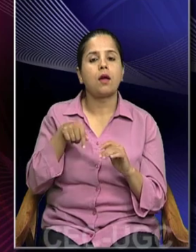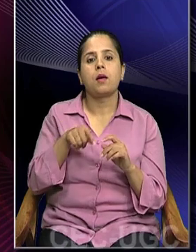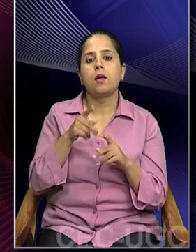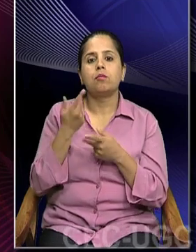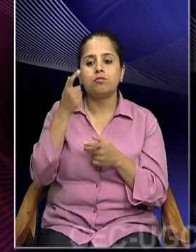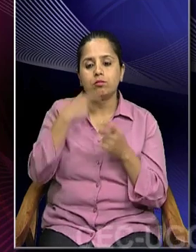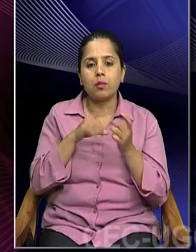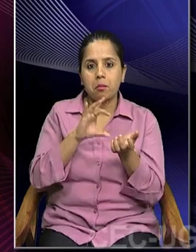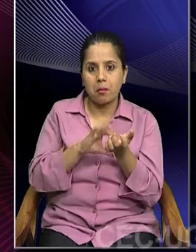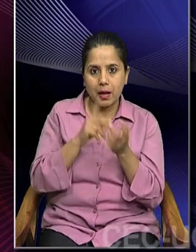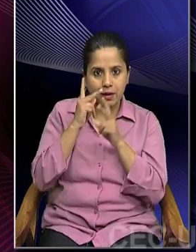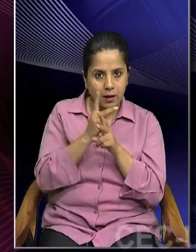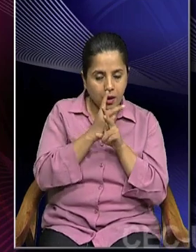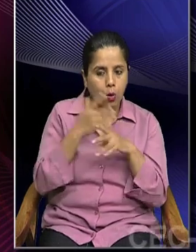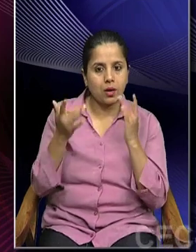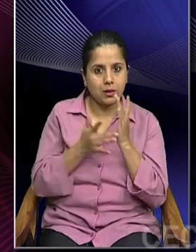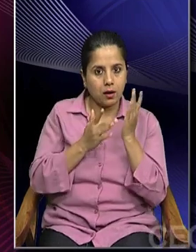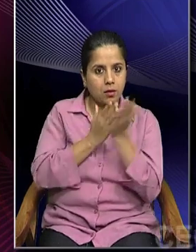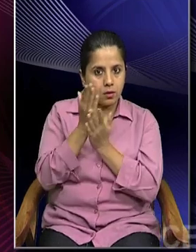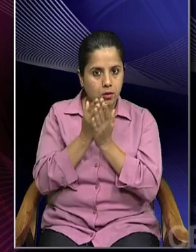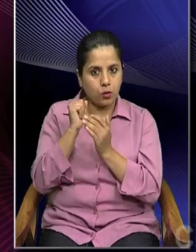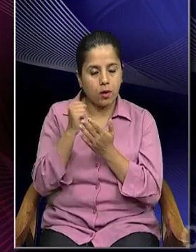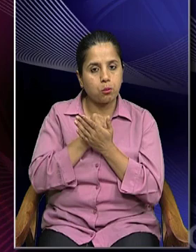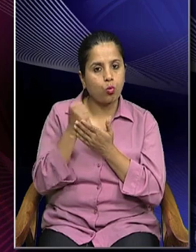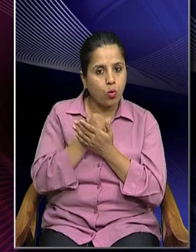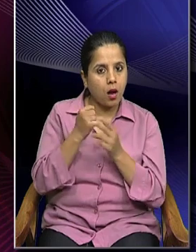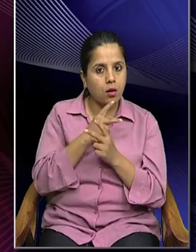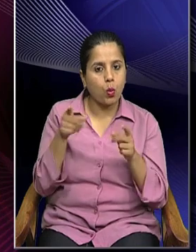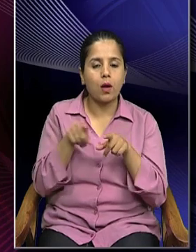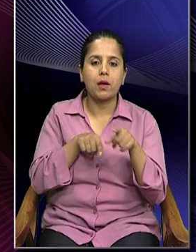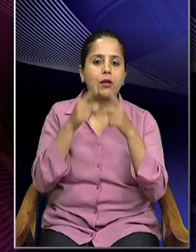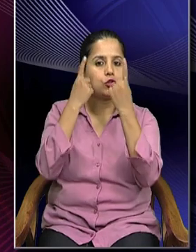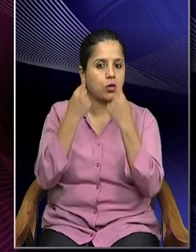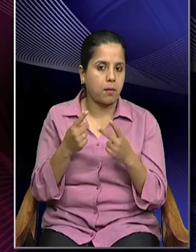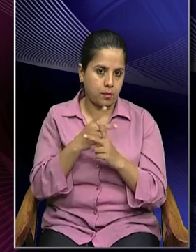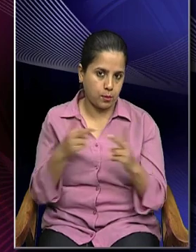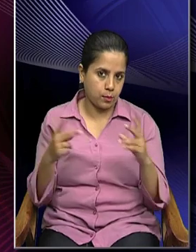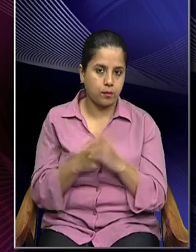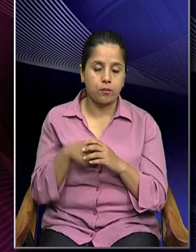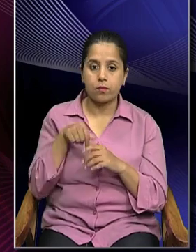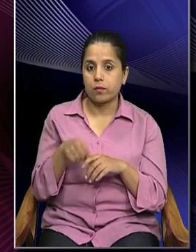care and the techniques, and through the practical examination.